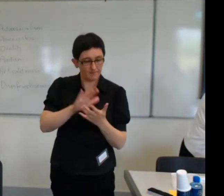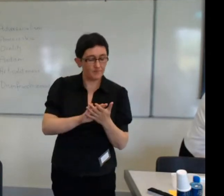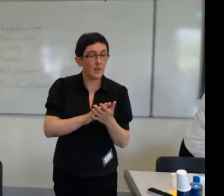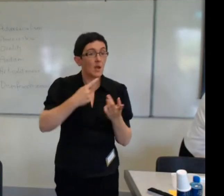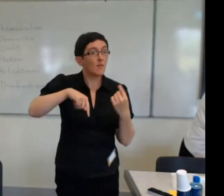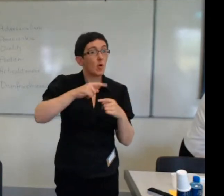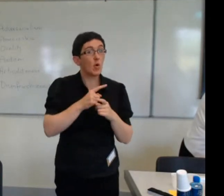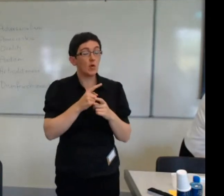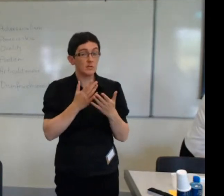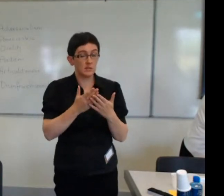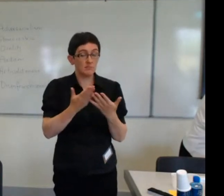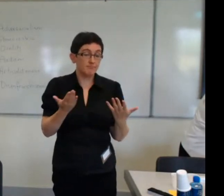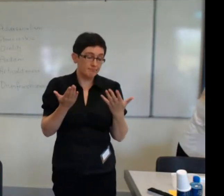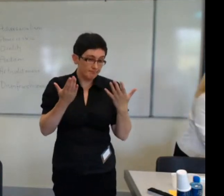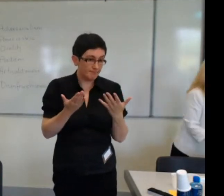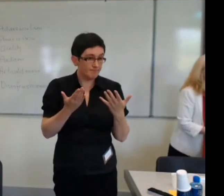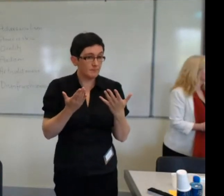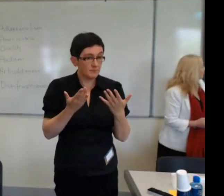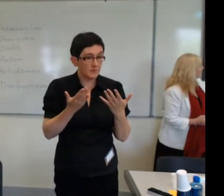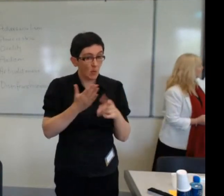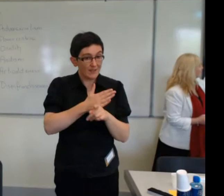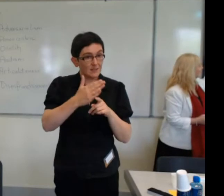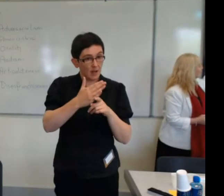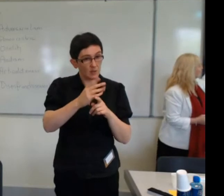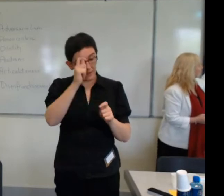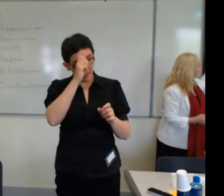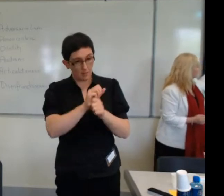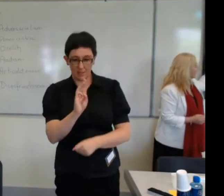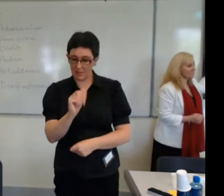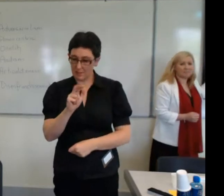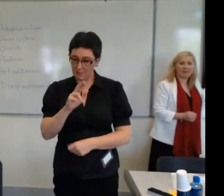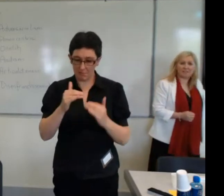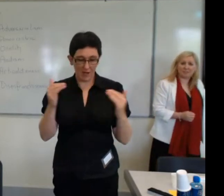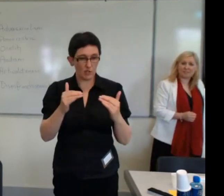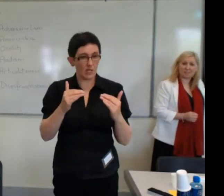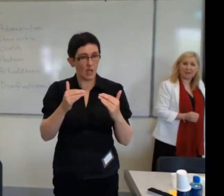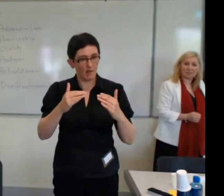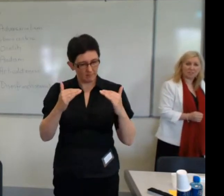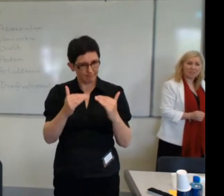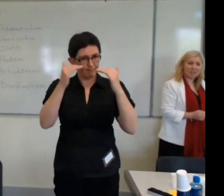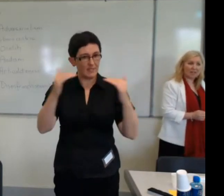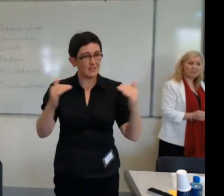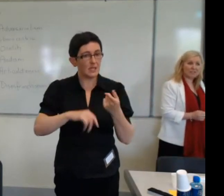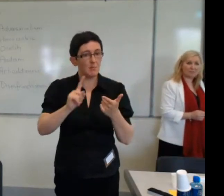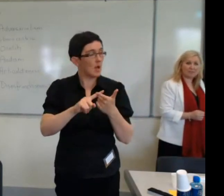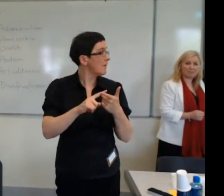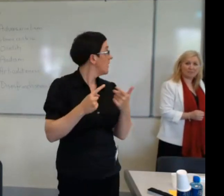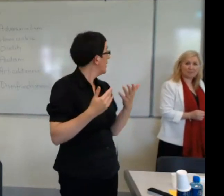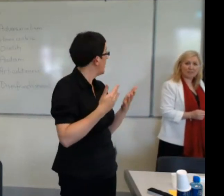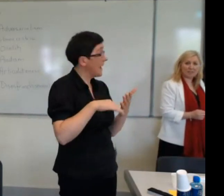a starting point is the idea of parity of esteem, parity of access, and parity of participation. How do deaf people